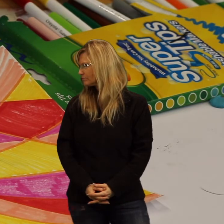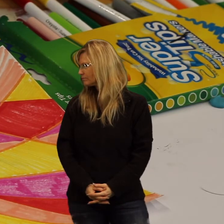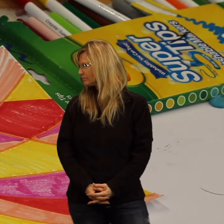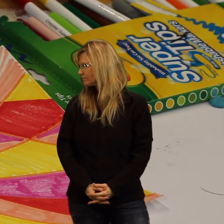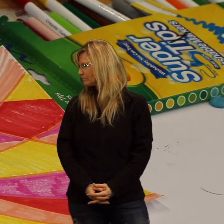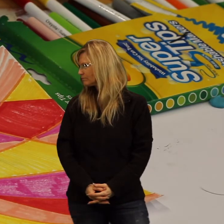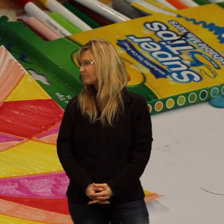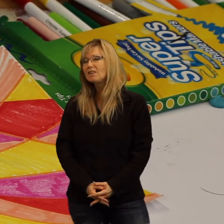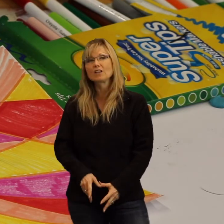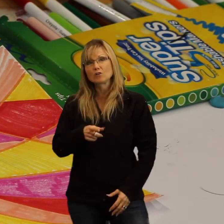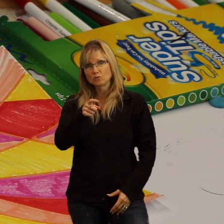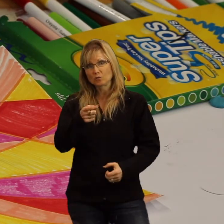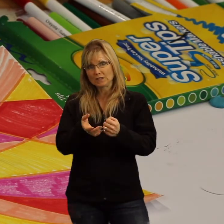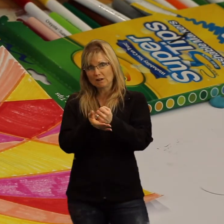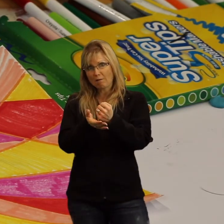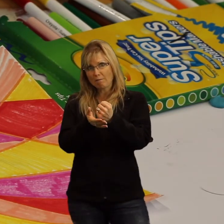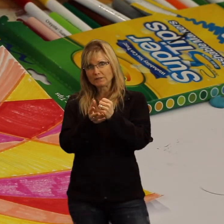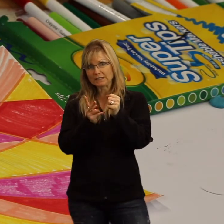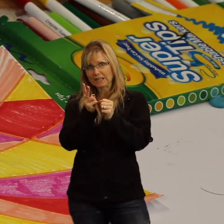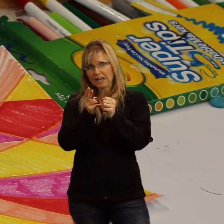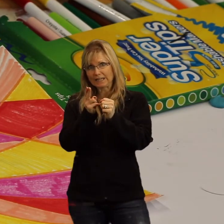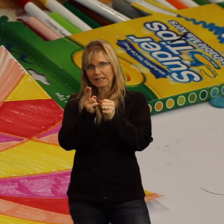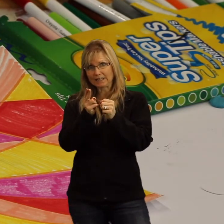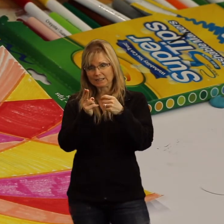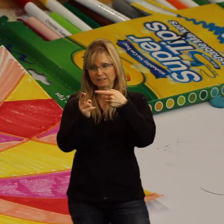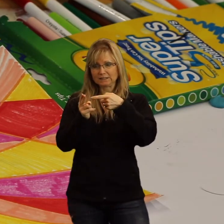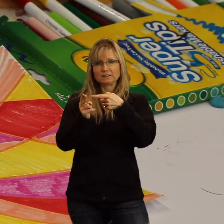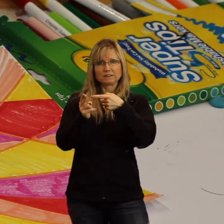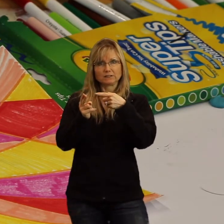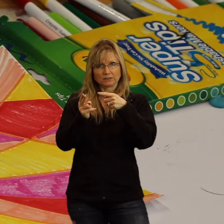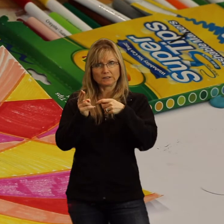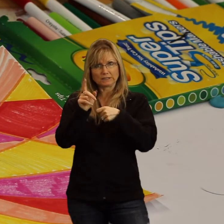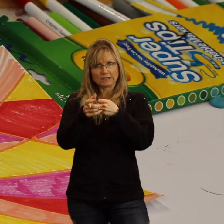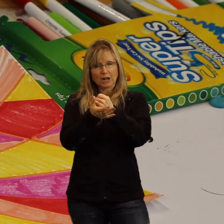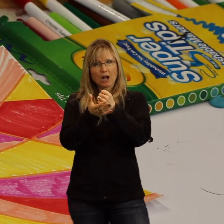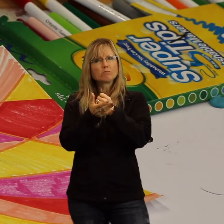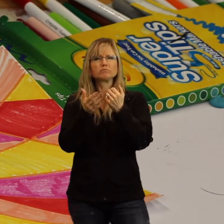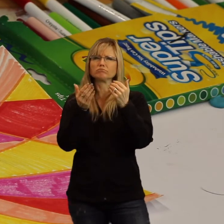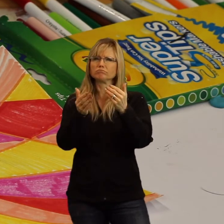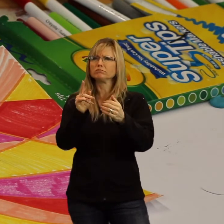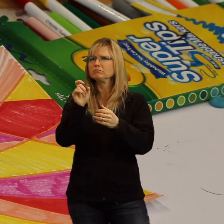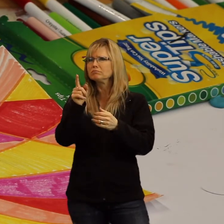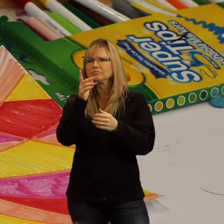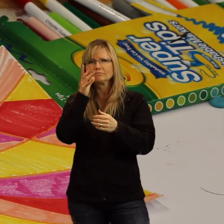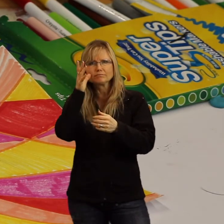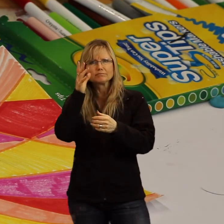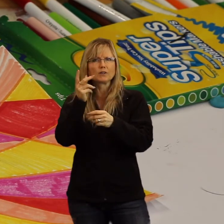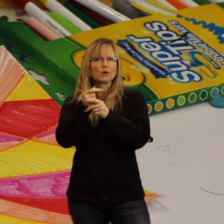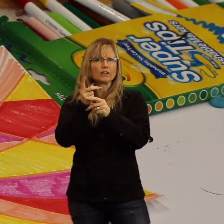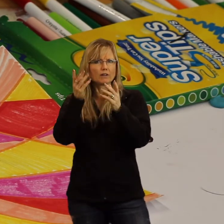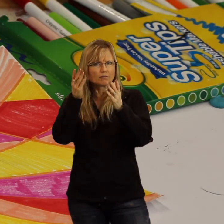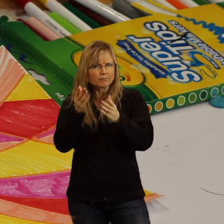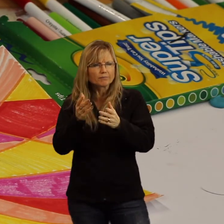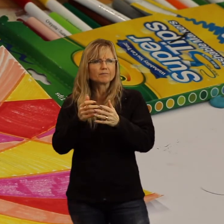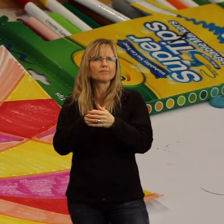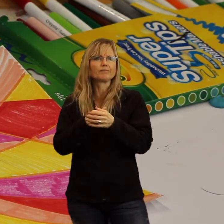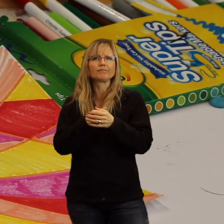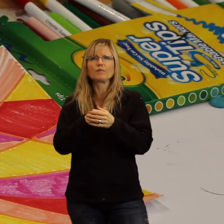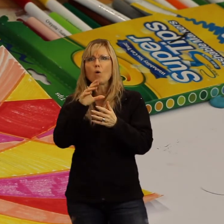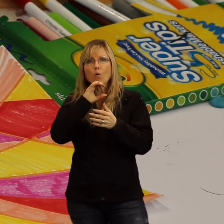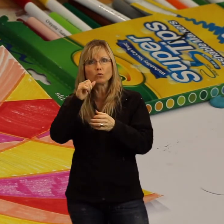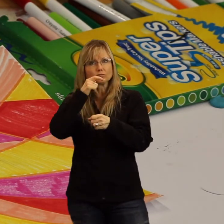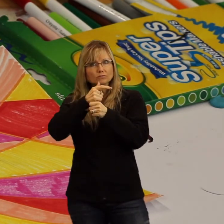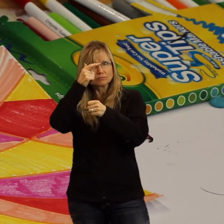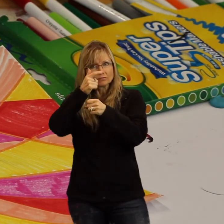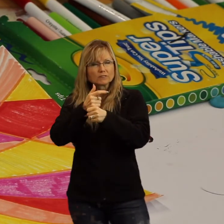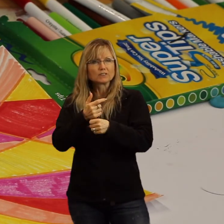Yeah, if you need help with cutting with the scissors, feel free to ask like a parent or guardian, older